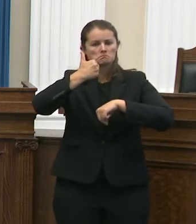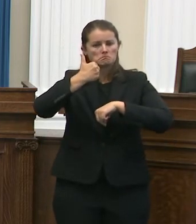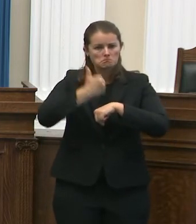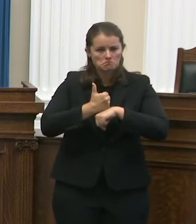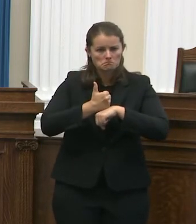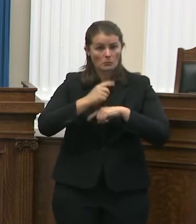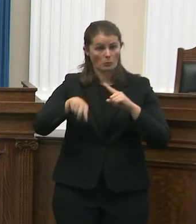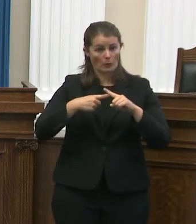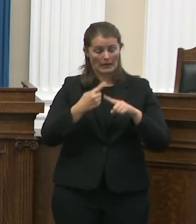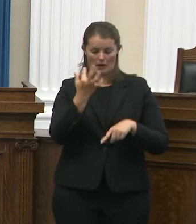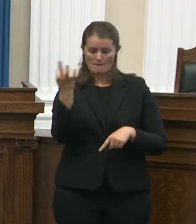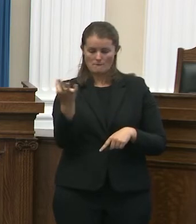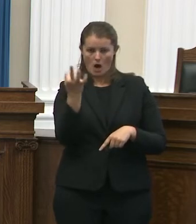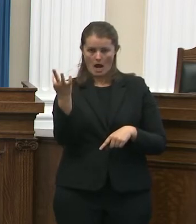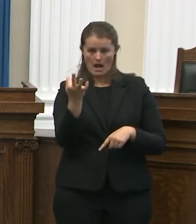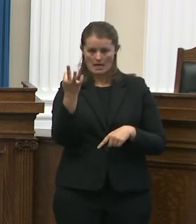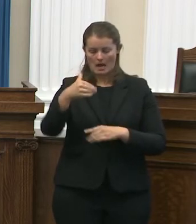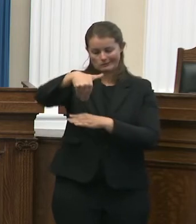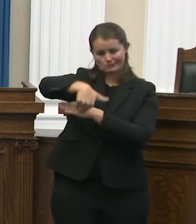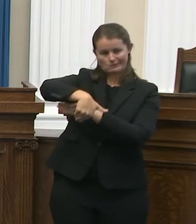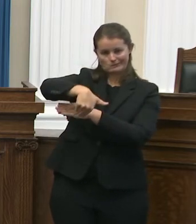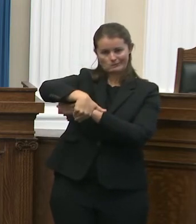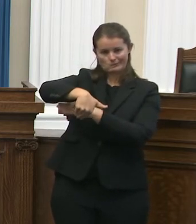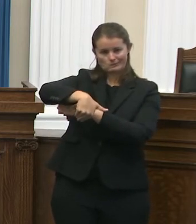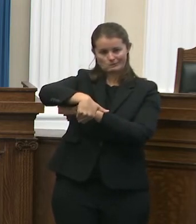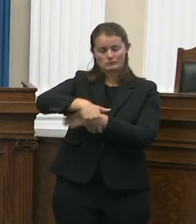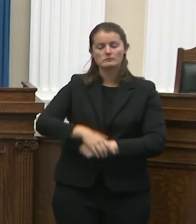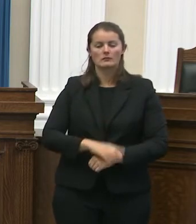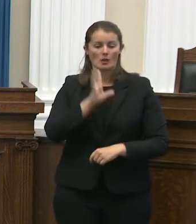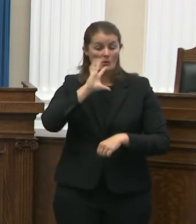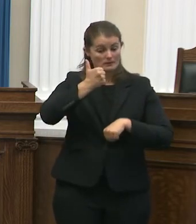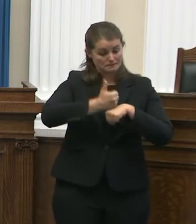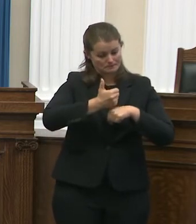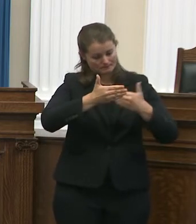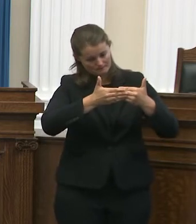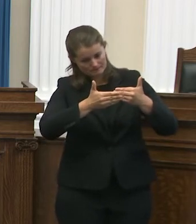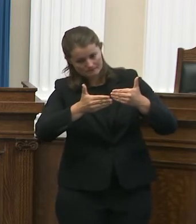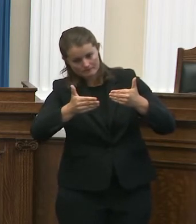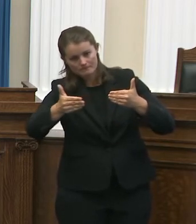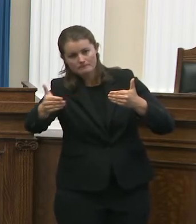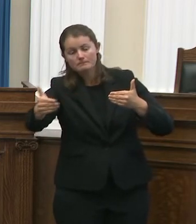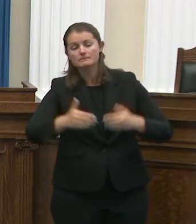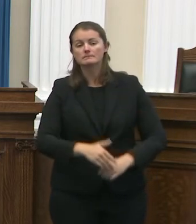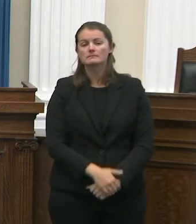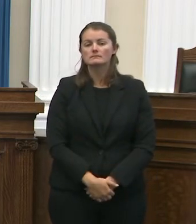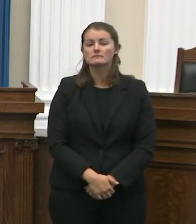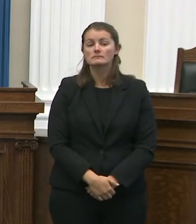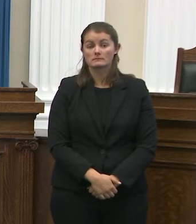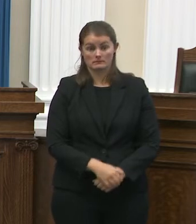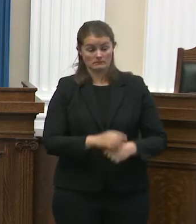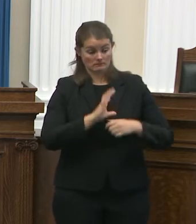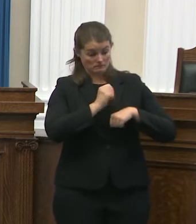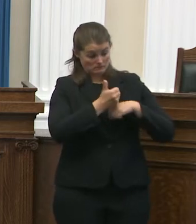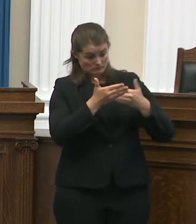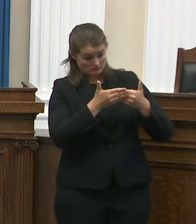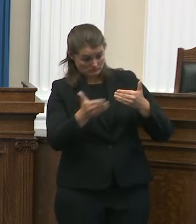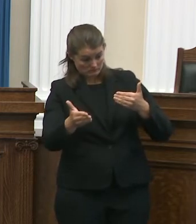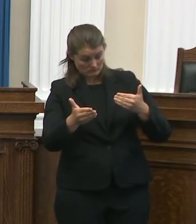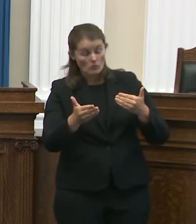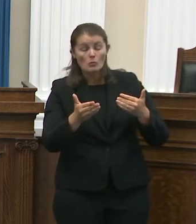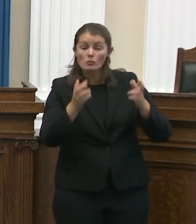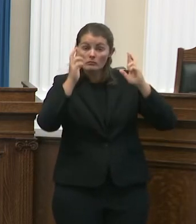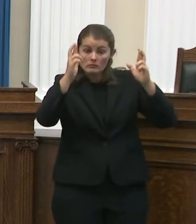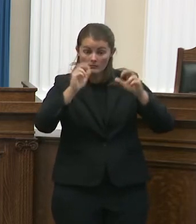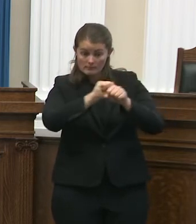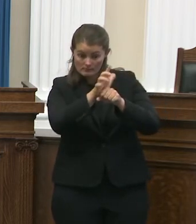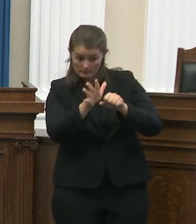p.m. and will stay in place until further notice. I am hopeful we will see a downward trend in numbers so we can continue to reopen